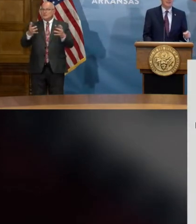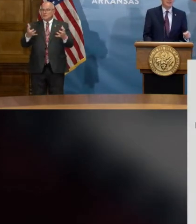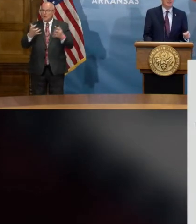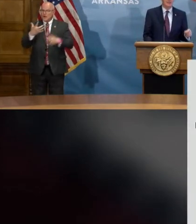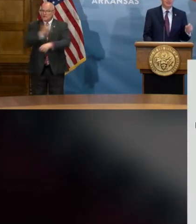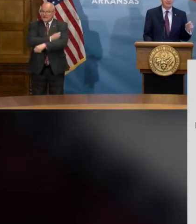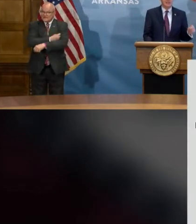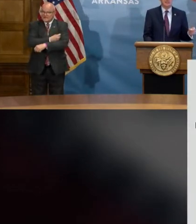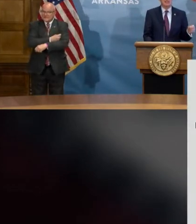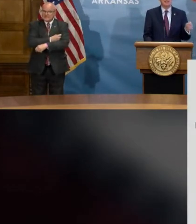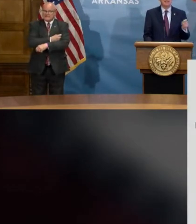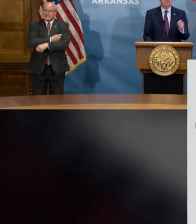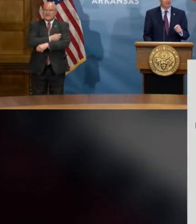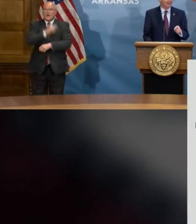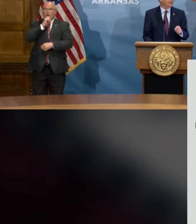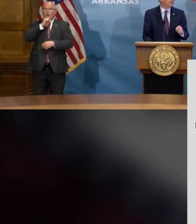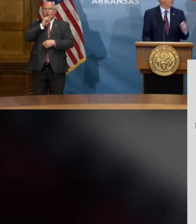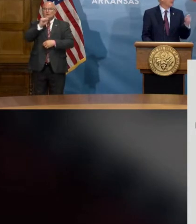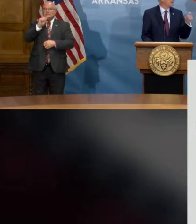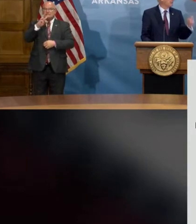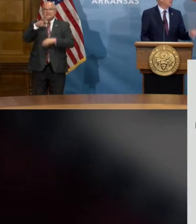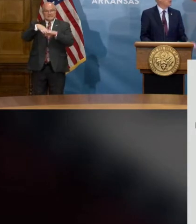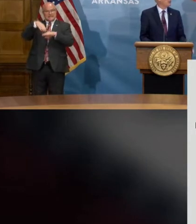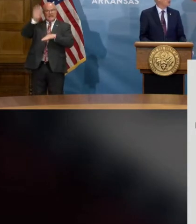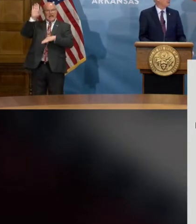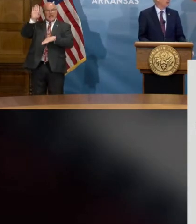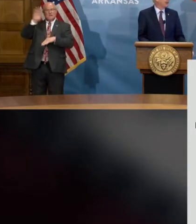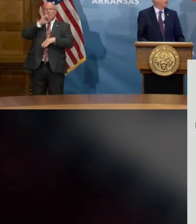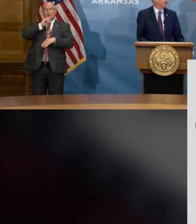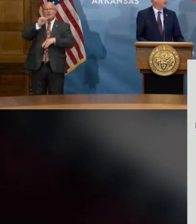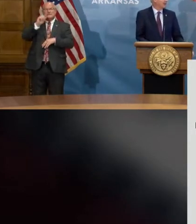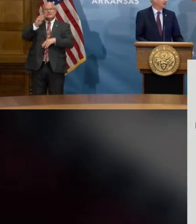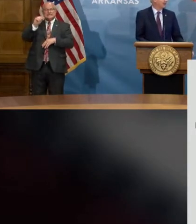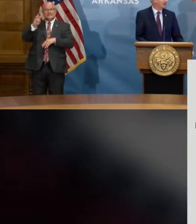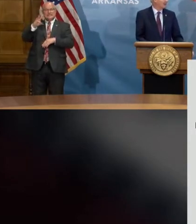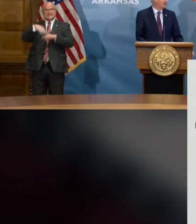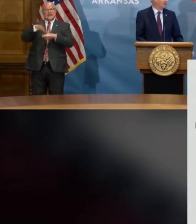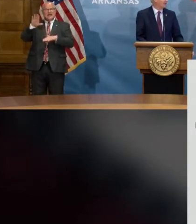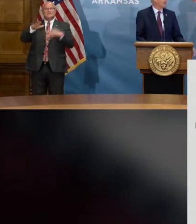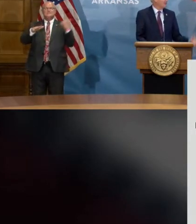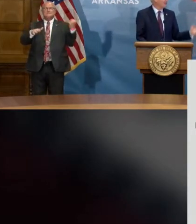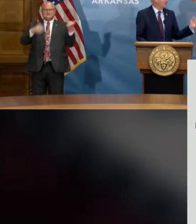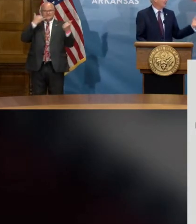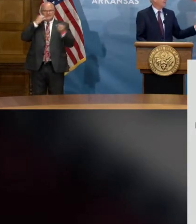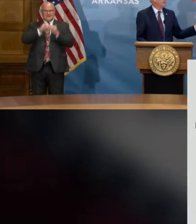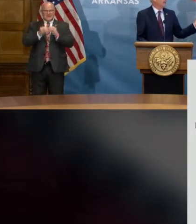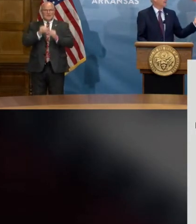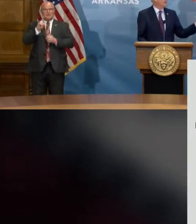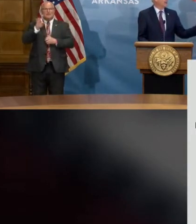get a vaccination, 16 plus, please call the vaccine call line